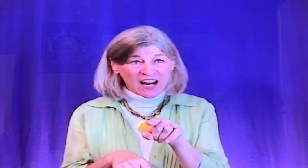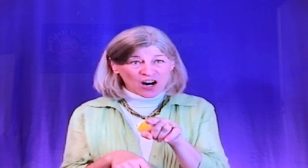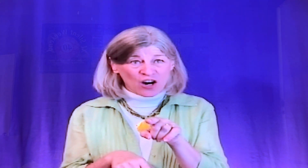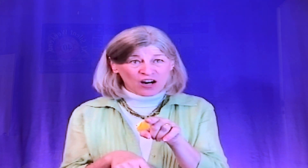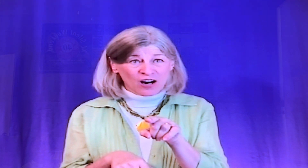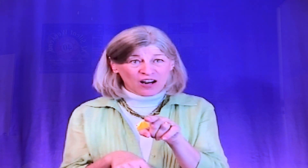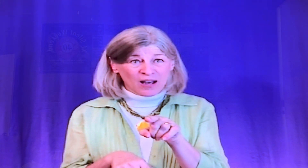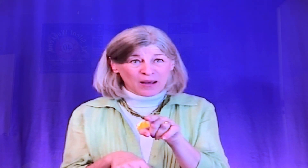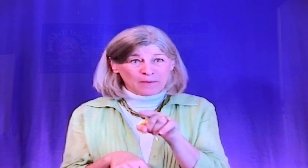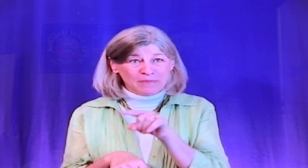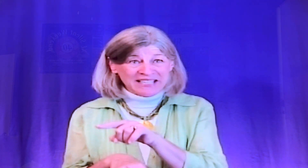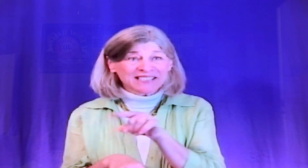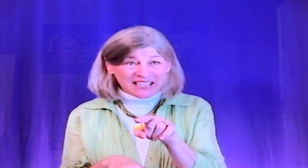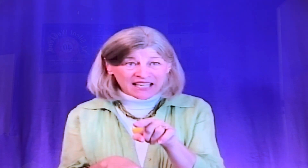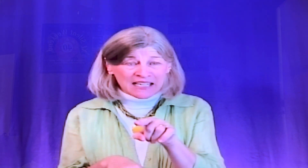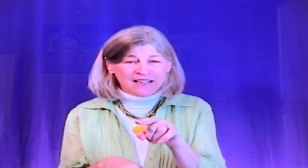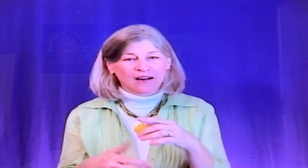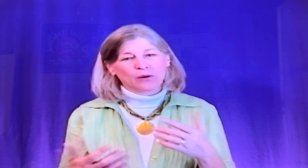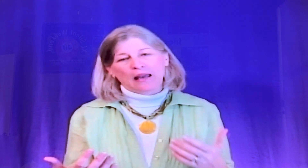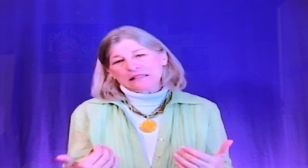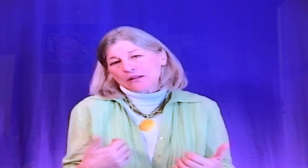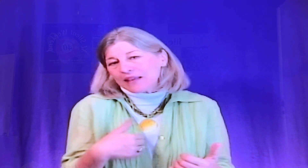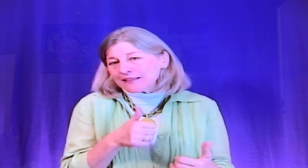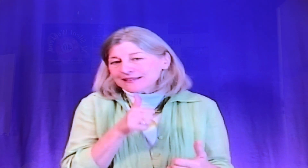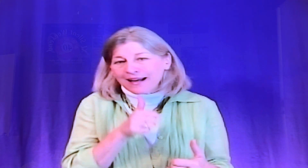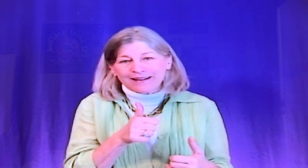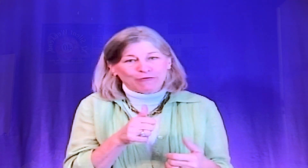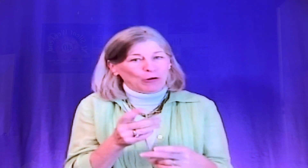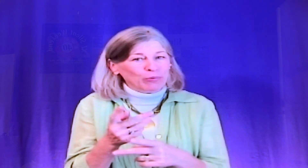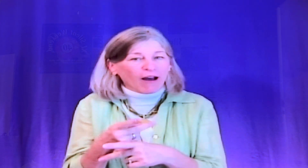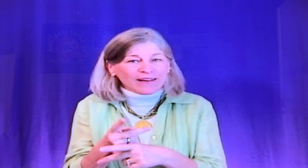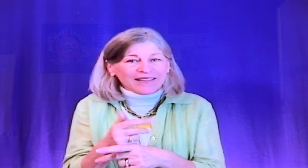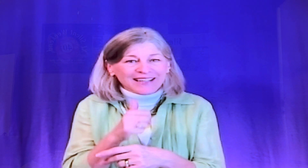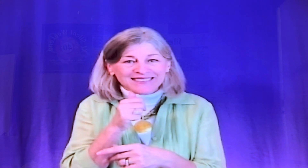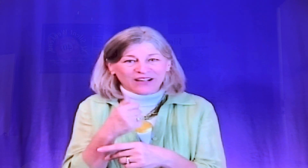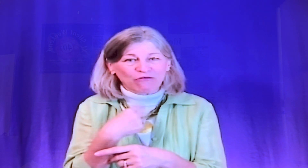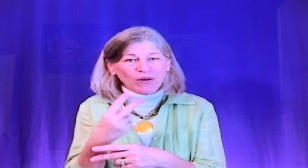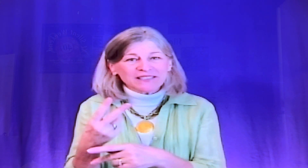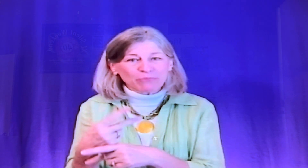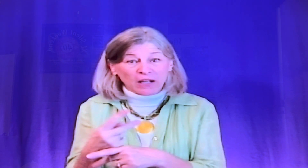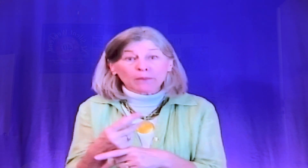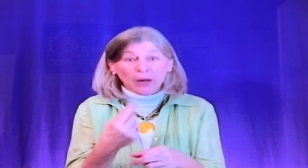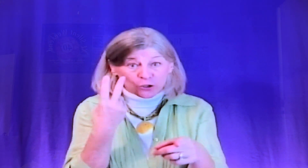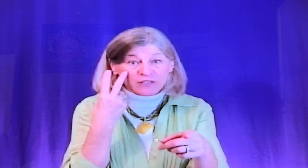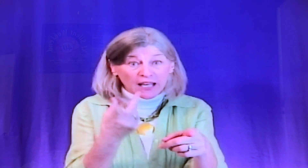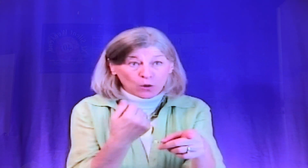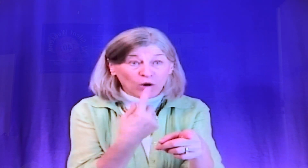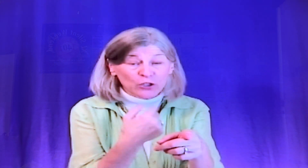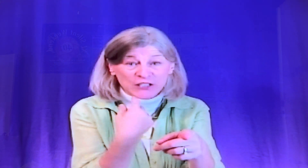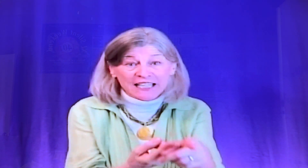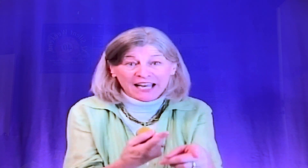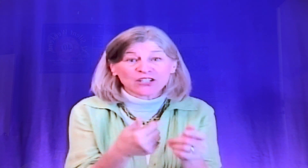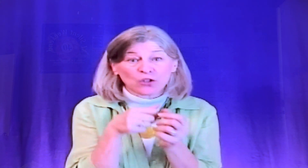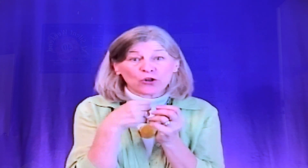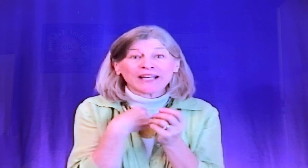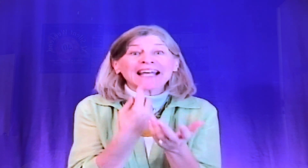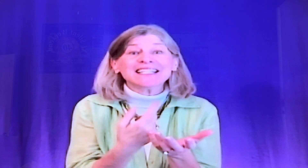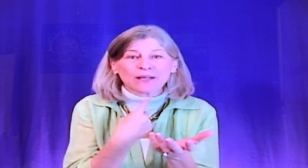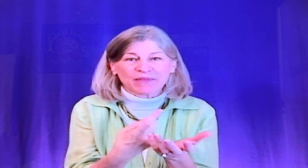there, me see. Okay, so that's not a real product, that's not a voicing product, but you're saying what you're seeing. So you're getting something out of